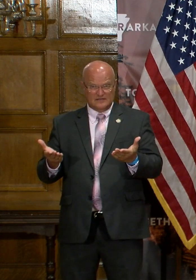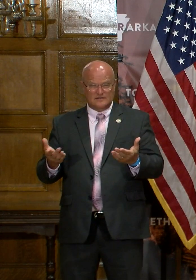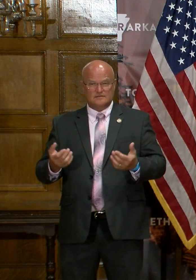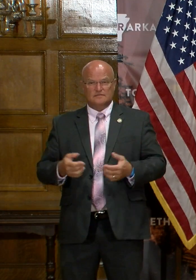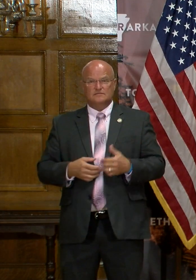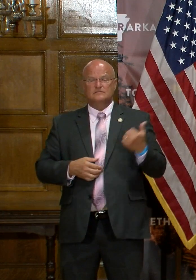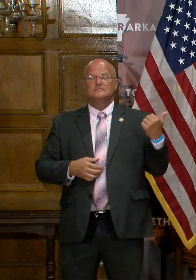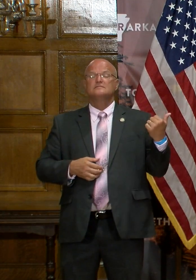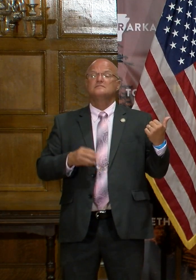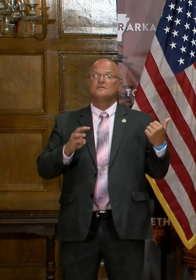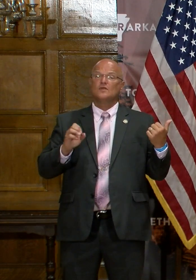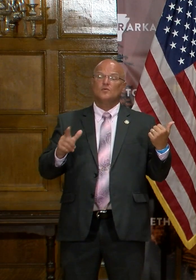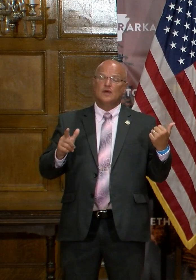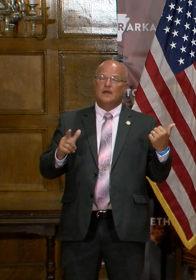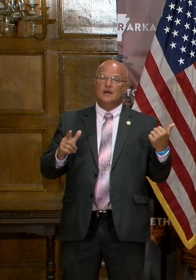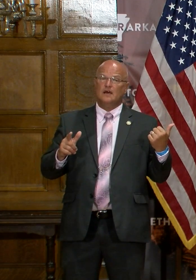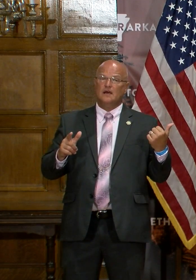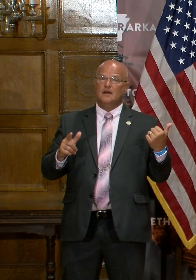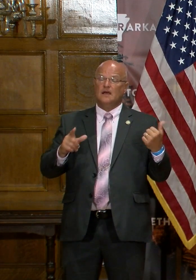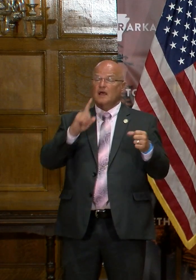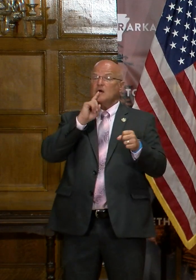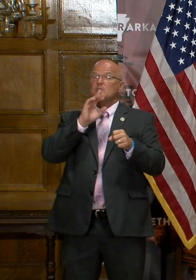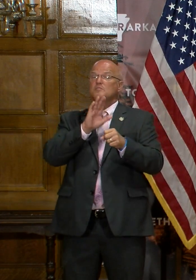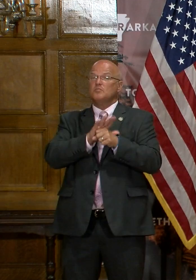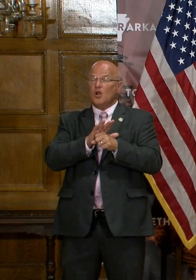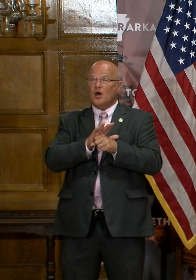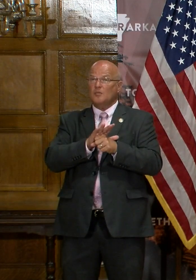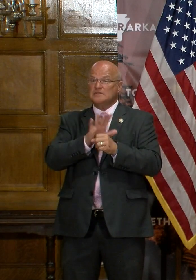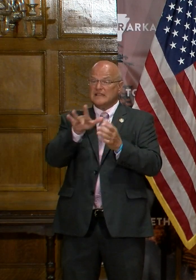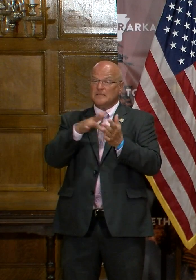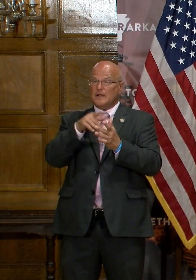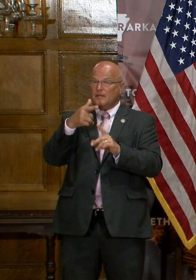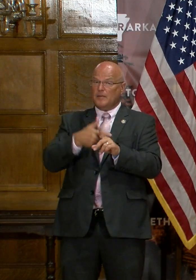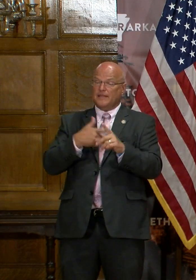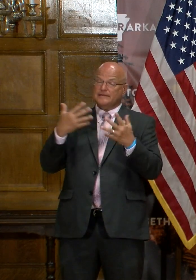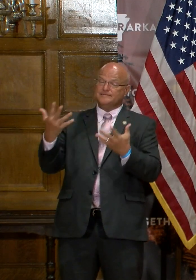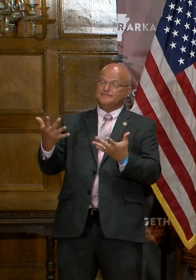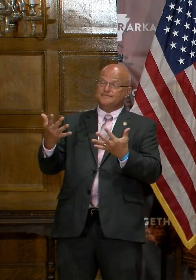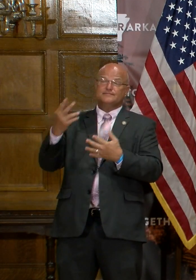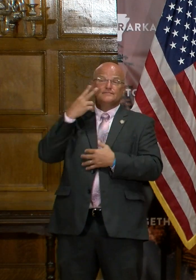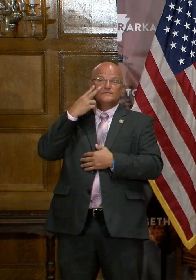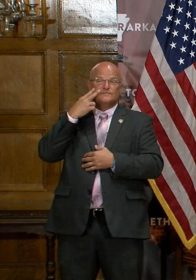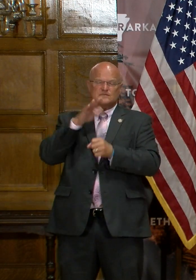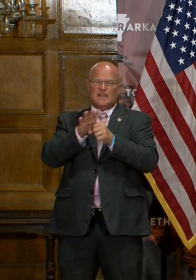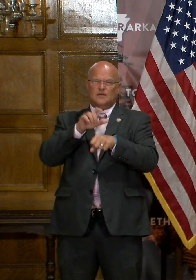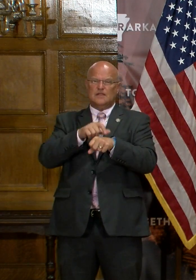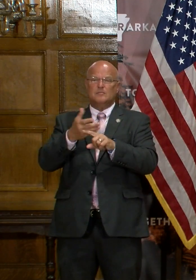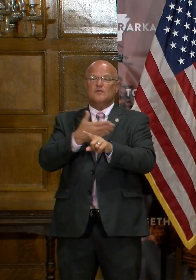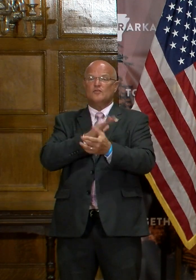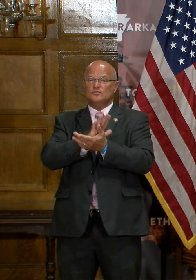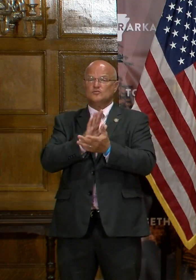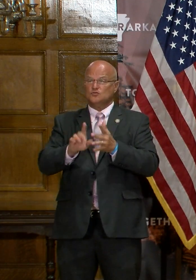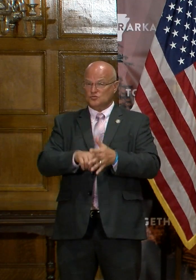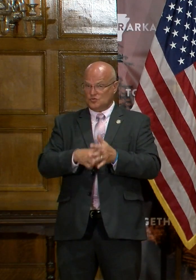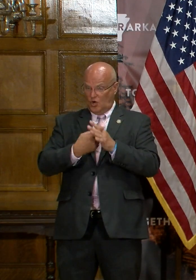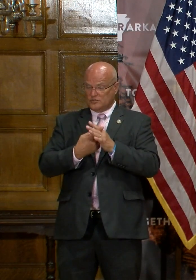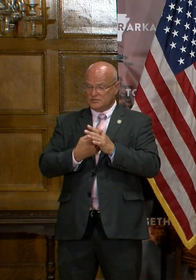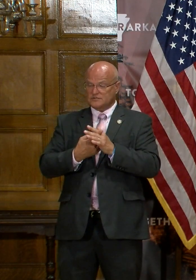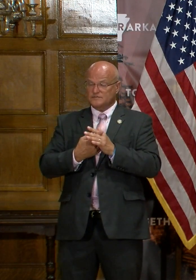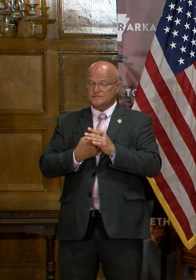or? Well, they've been pledged to us by the middle of the month, so it should be adequate time before school